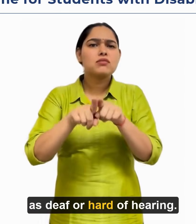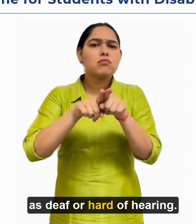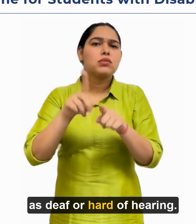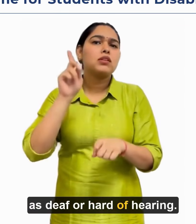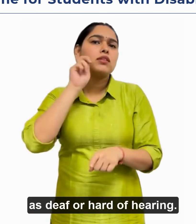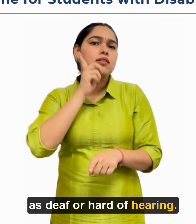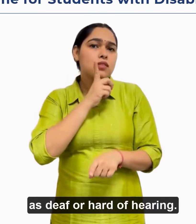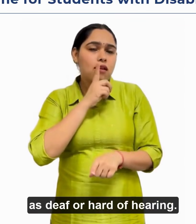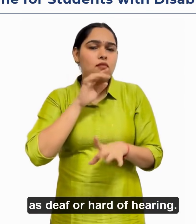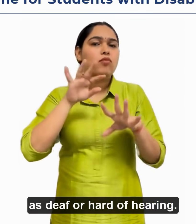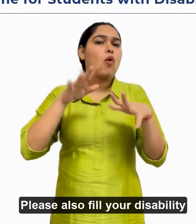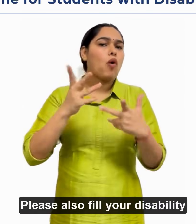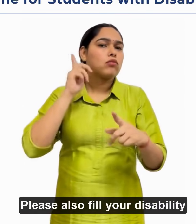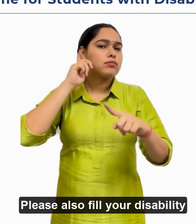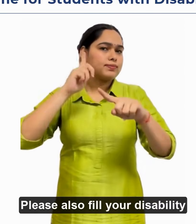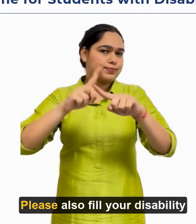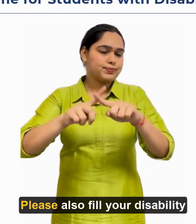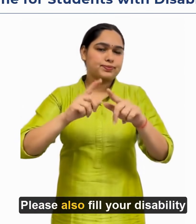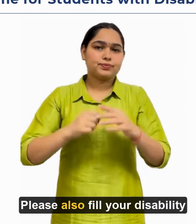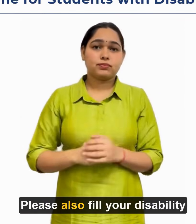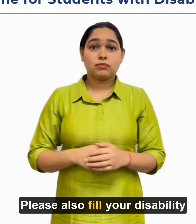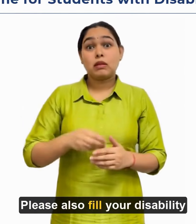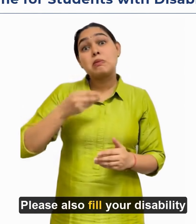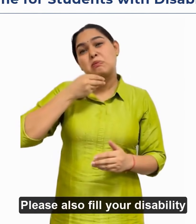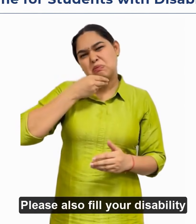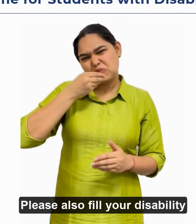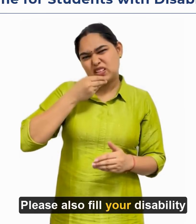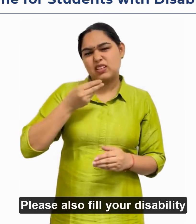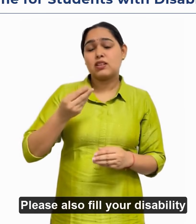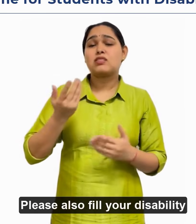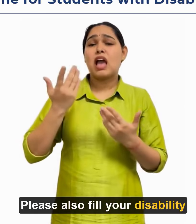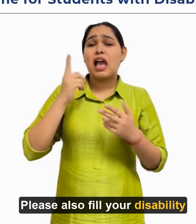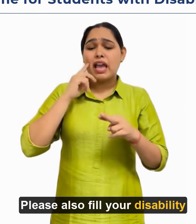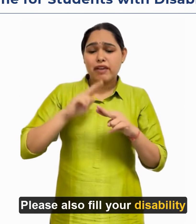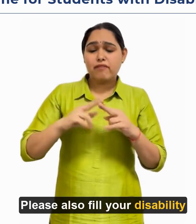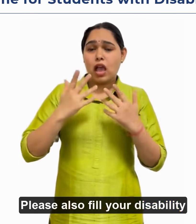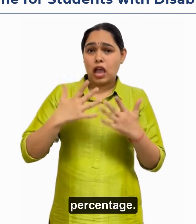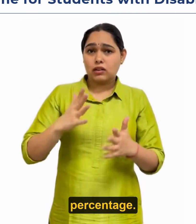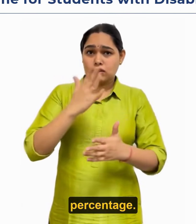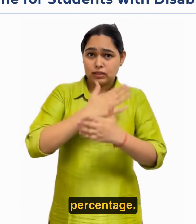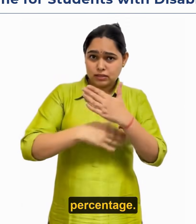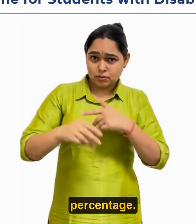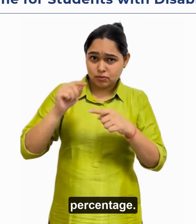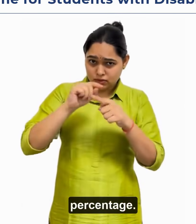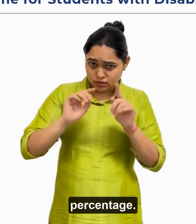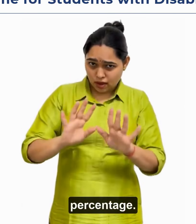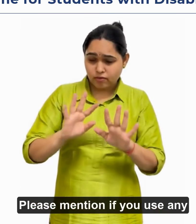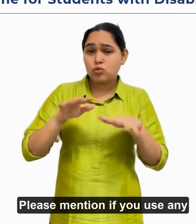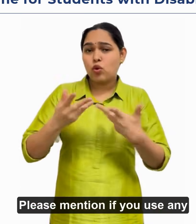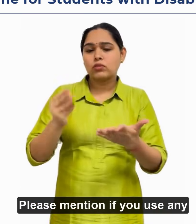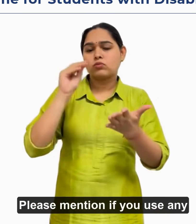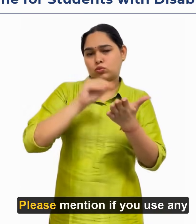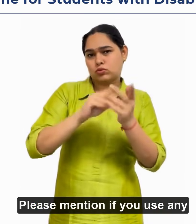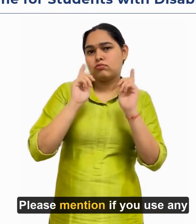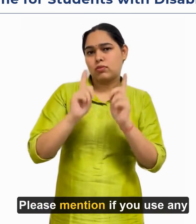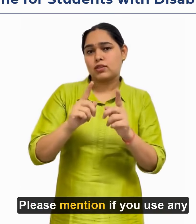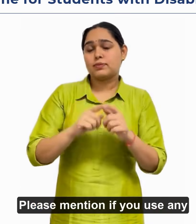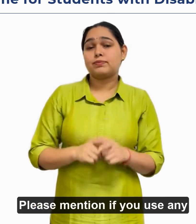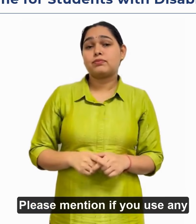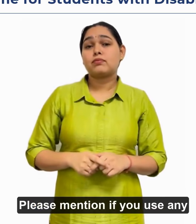of hearing. Please also fill your disability percentage. Please mention if